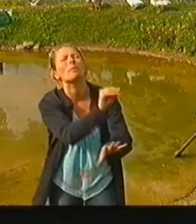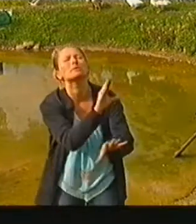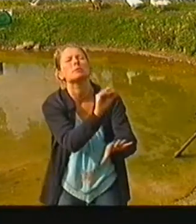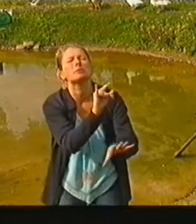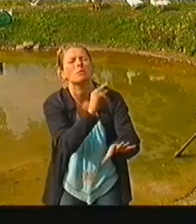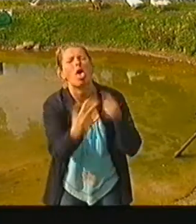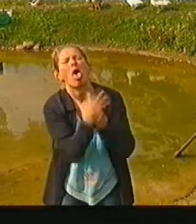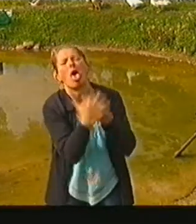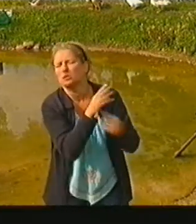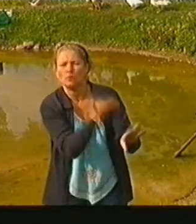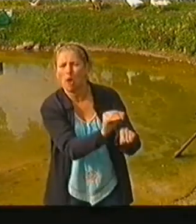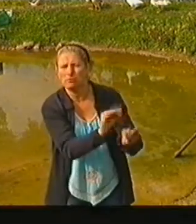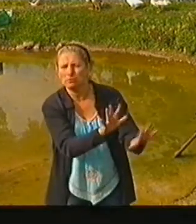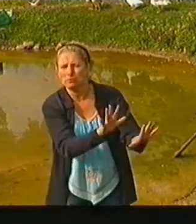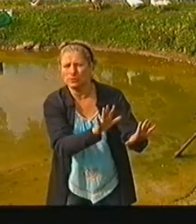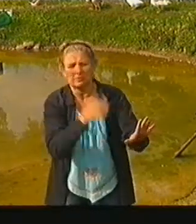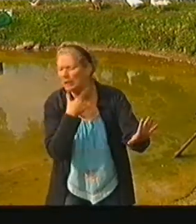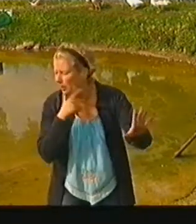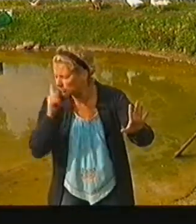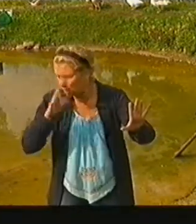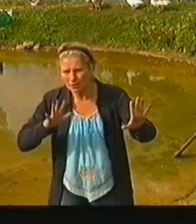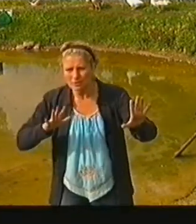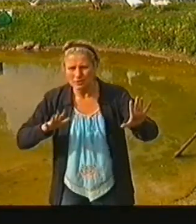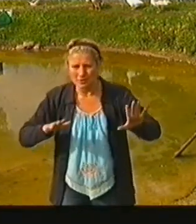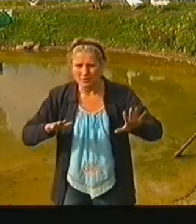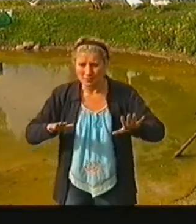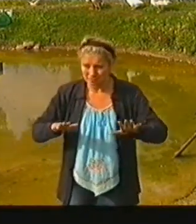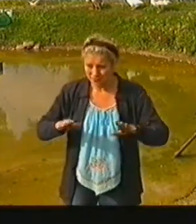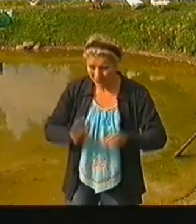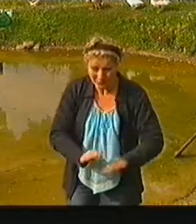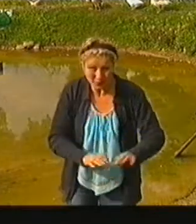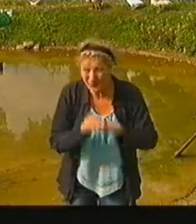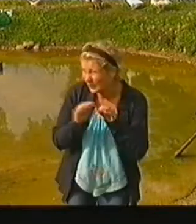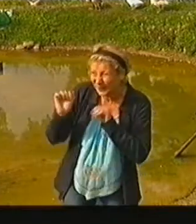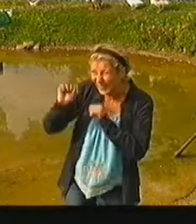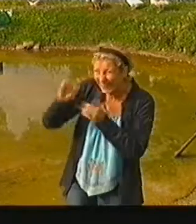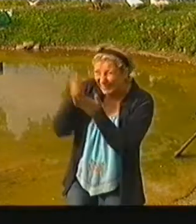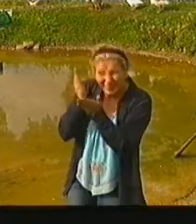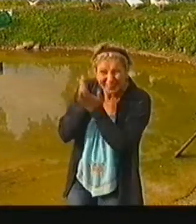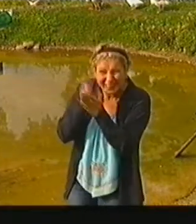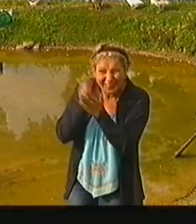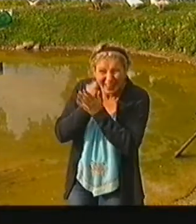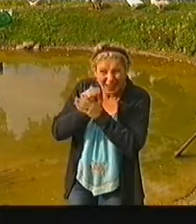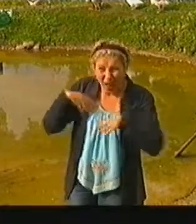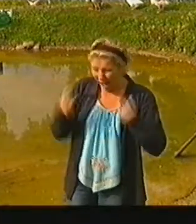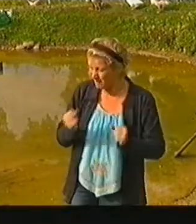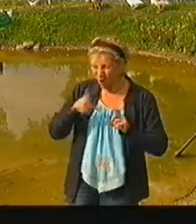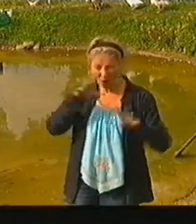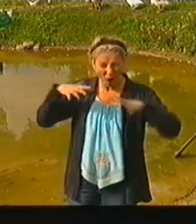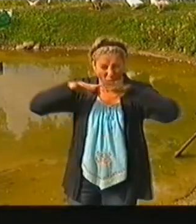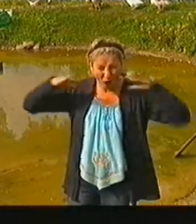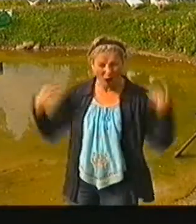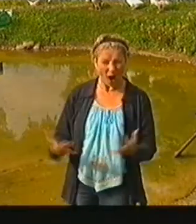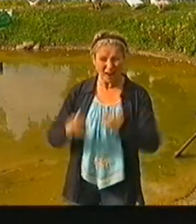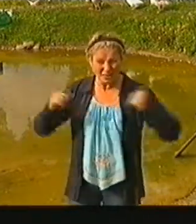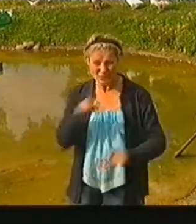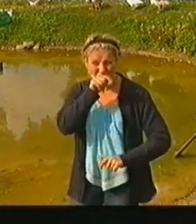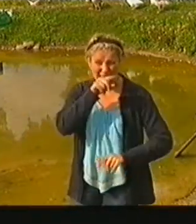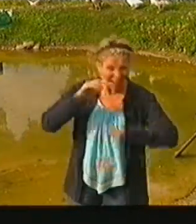chickens." "Stop!" cried Badger. "Don't tease me. I can't stand it." "It's true," cried the small foxes. "That's not teasing. We've got chickens